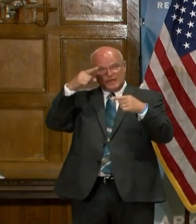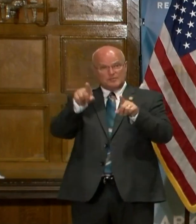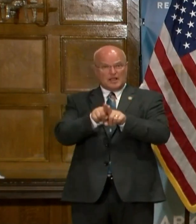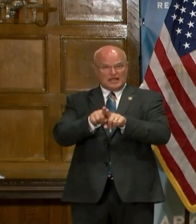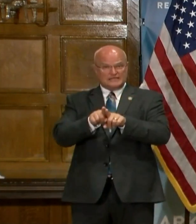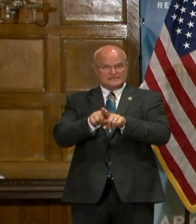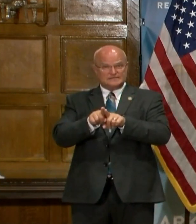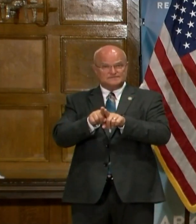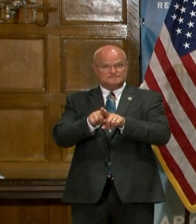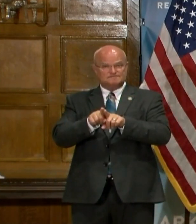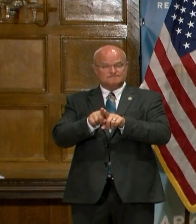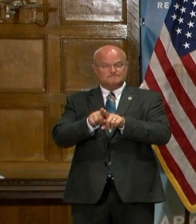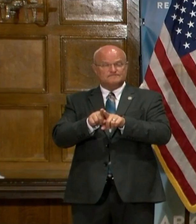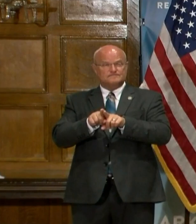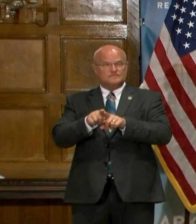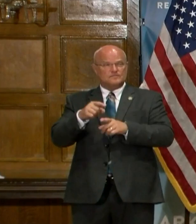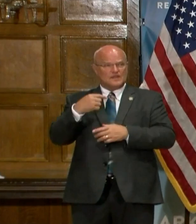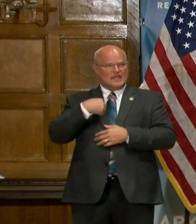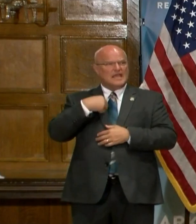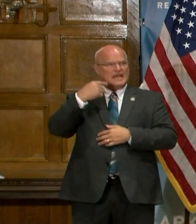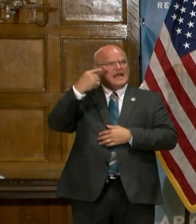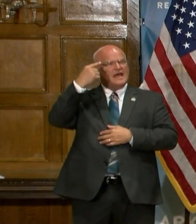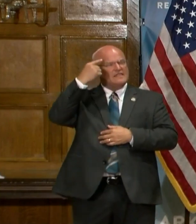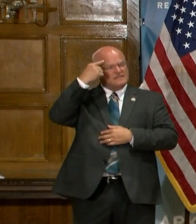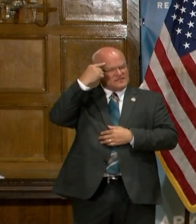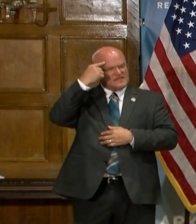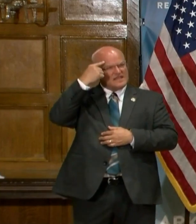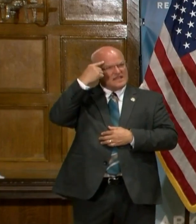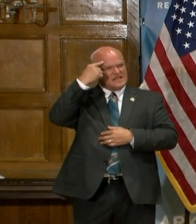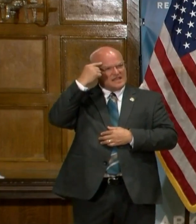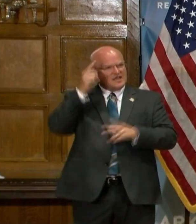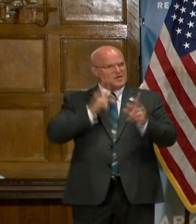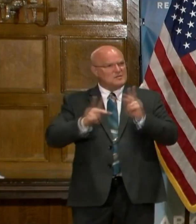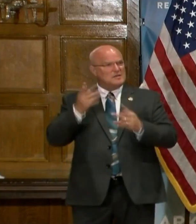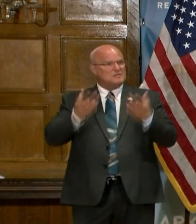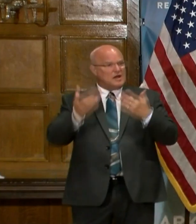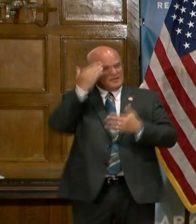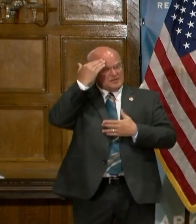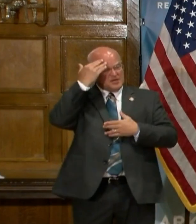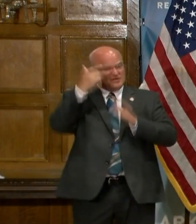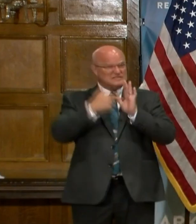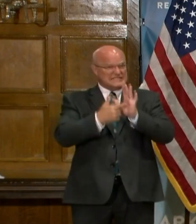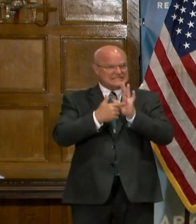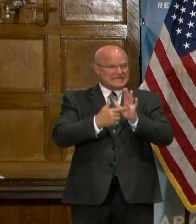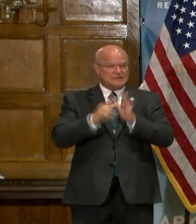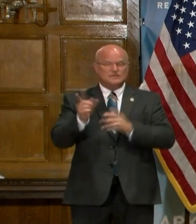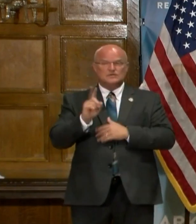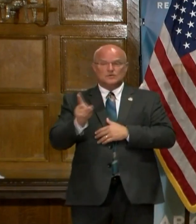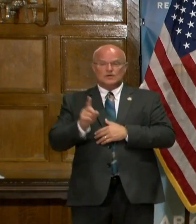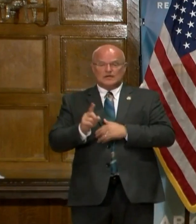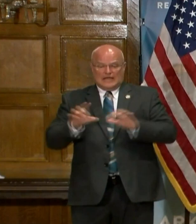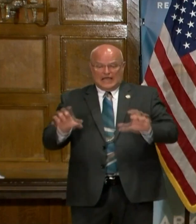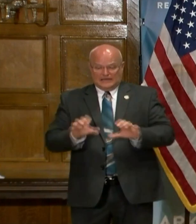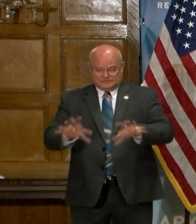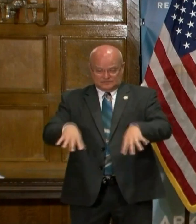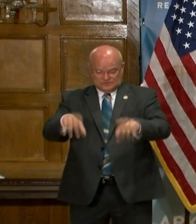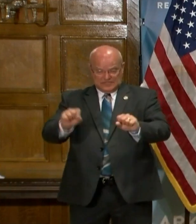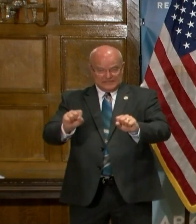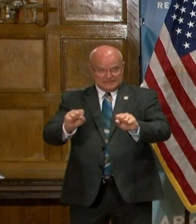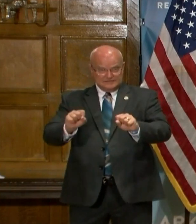compliance. And I think you can, everybody probably knows examples where action was